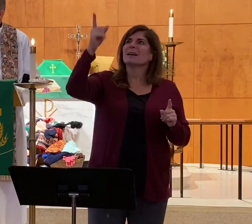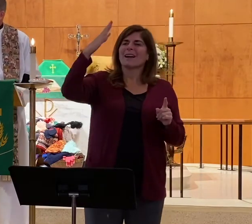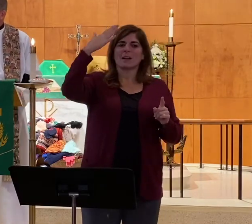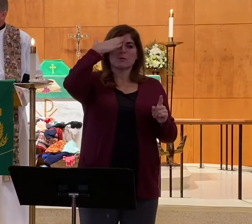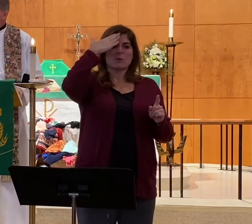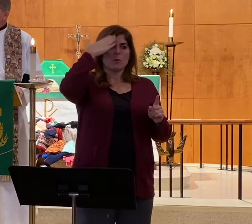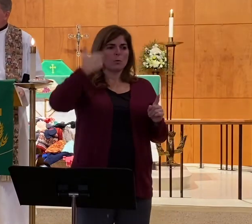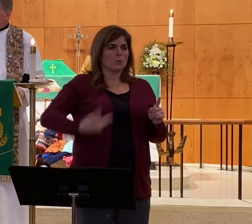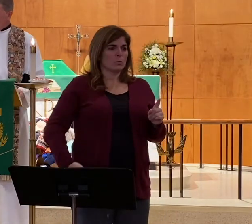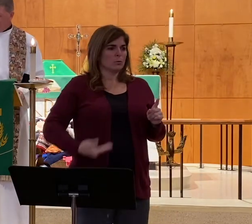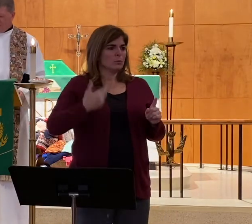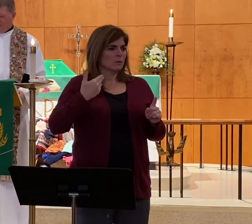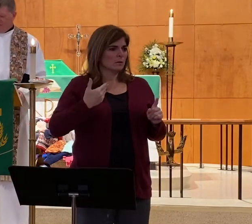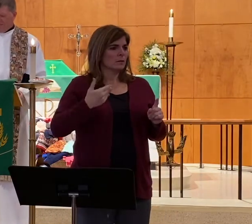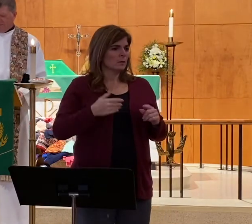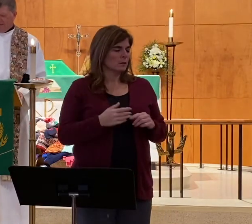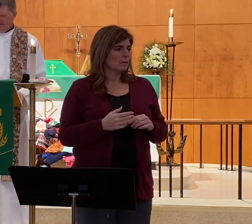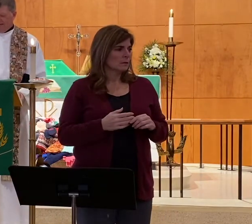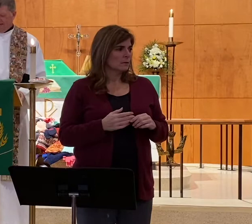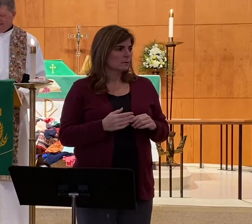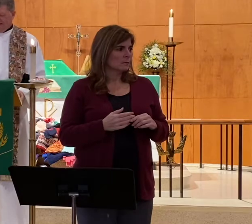and speaks first.